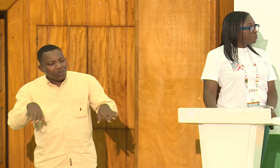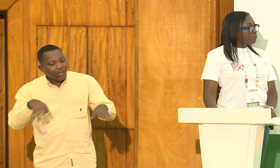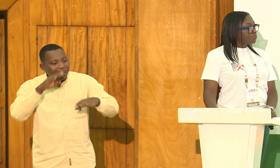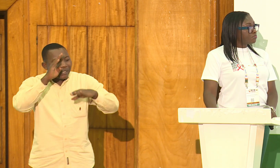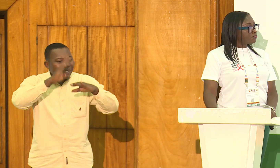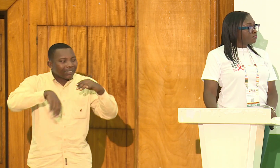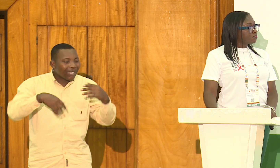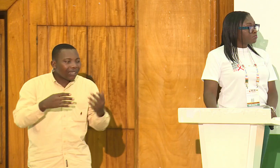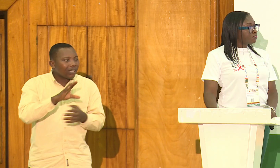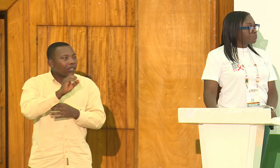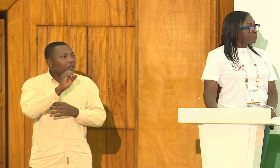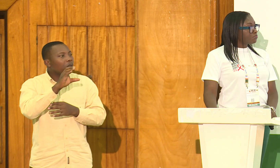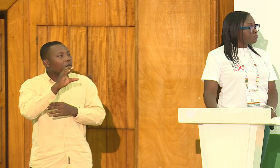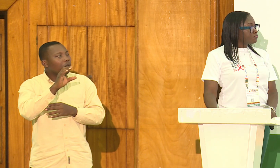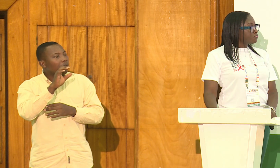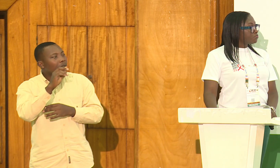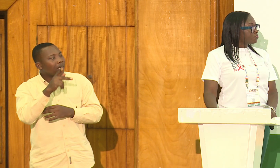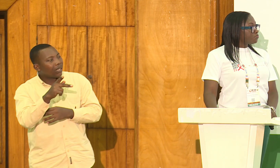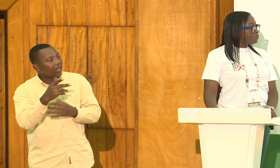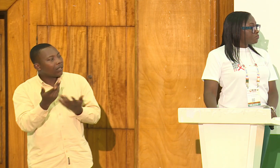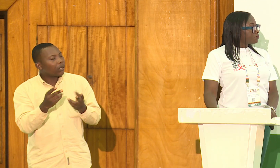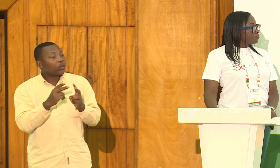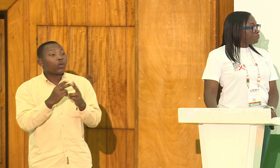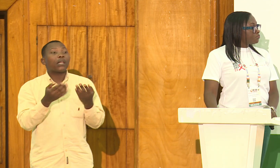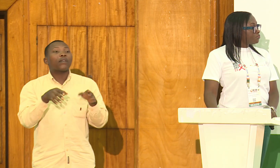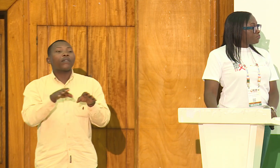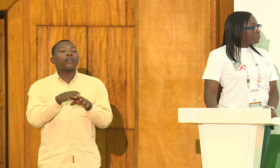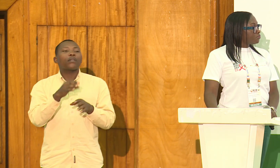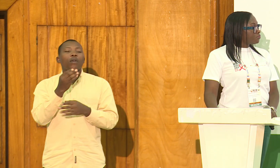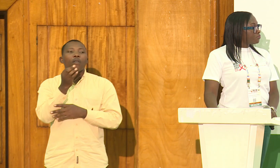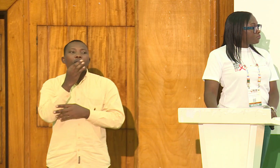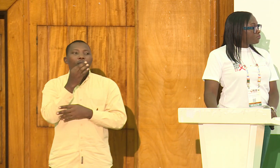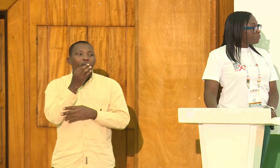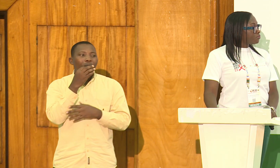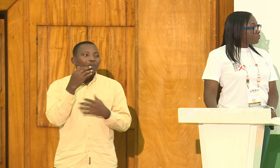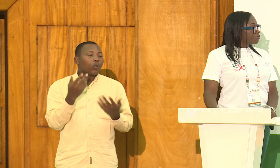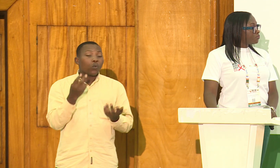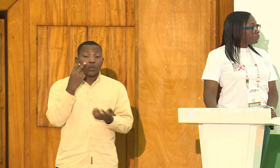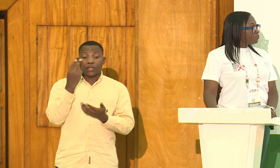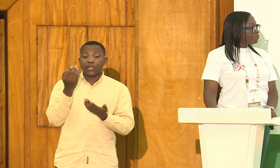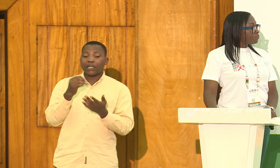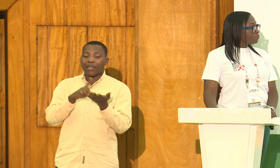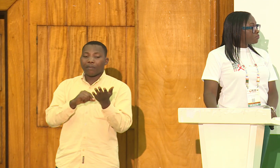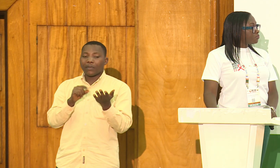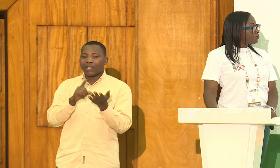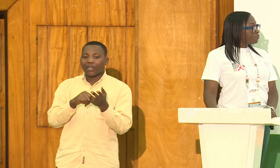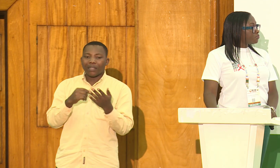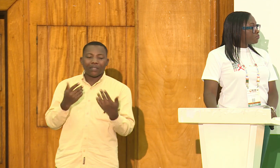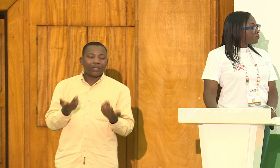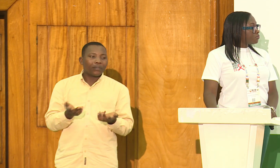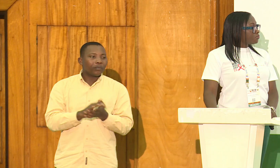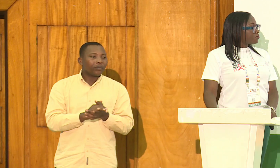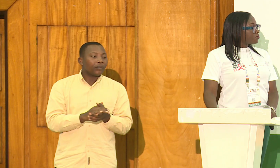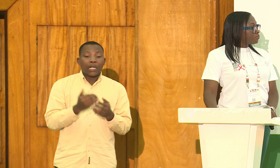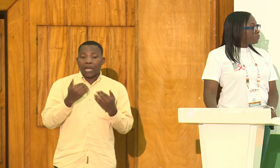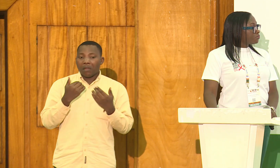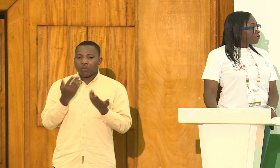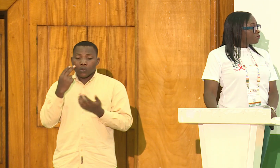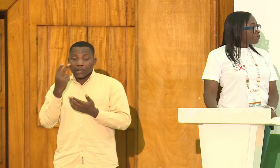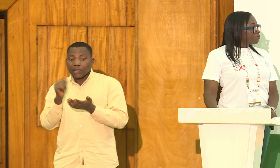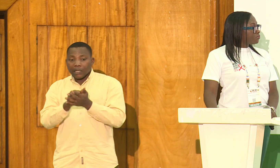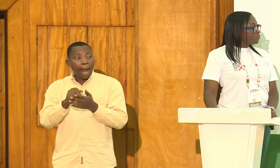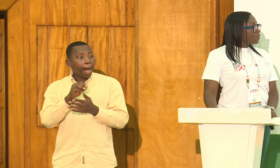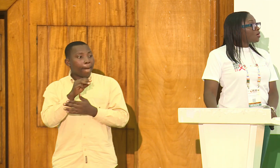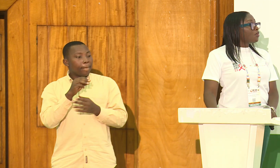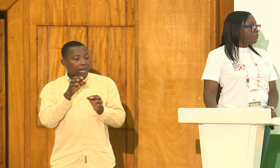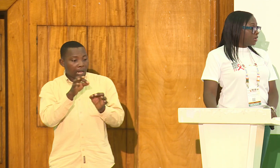education that we need to do. Even big food. I think you've seen it in the media that Nestle has put more sugar in